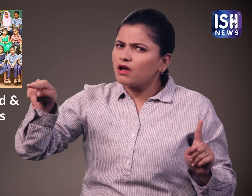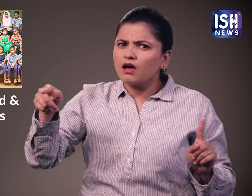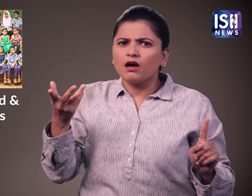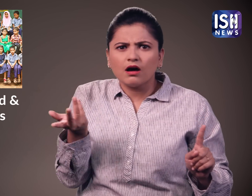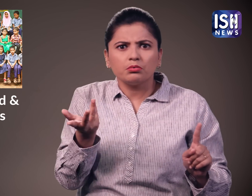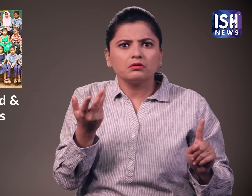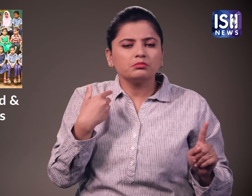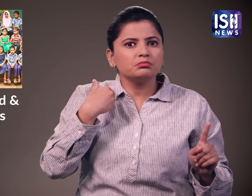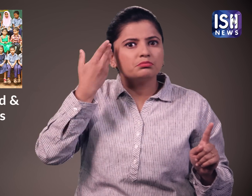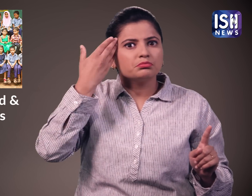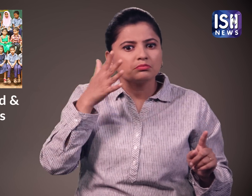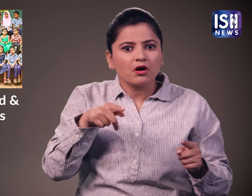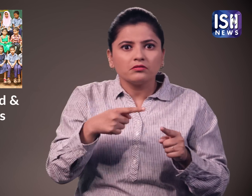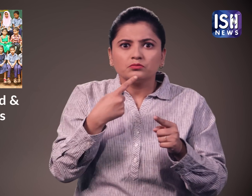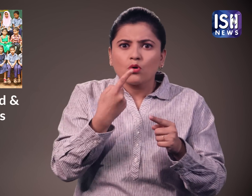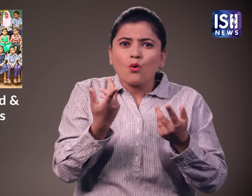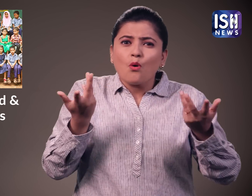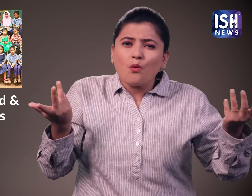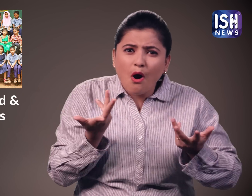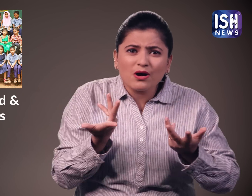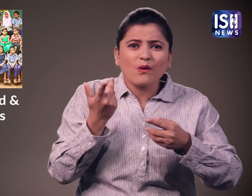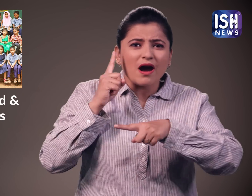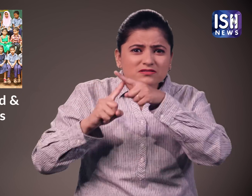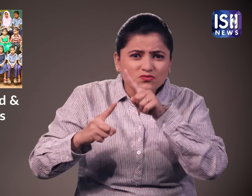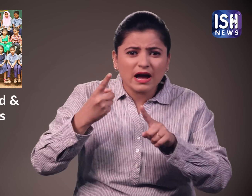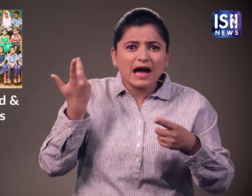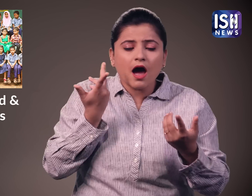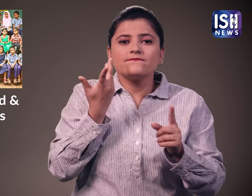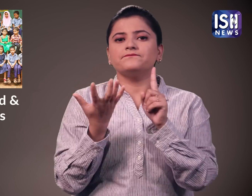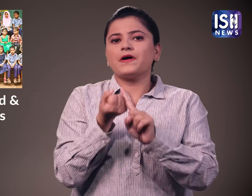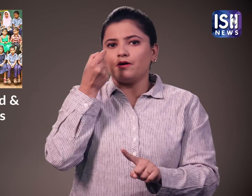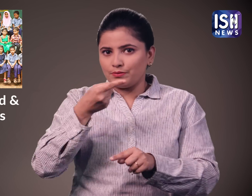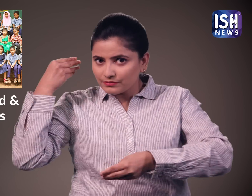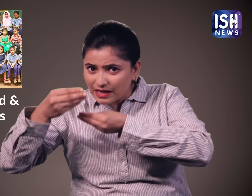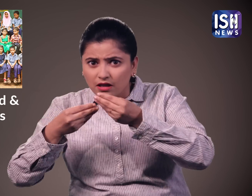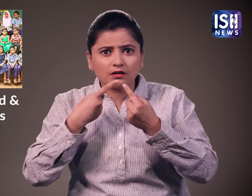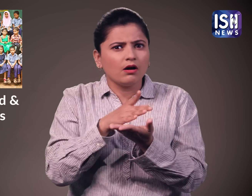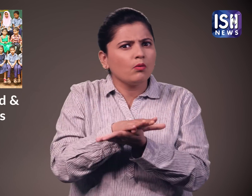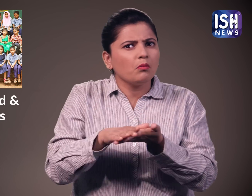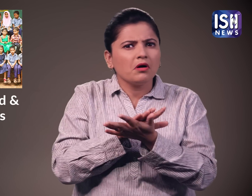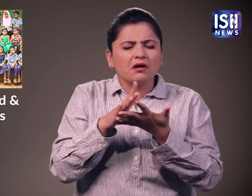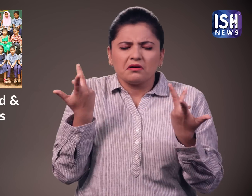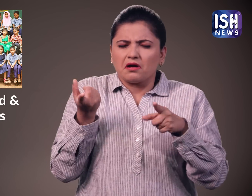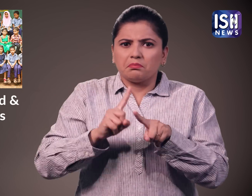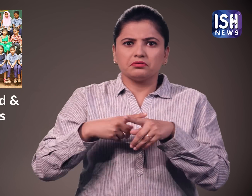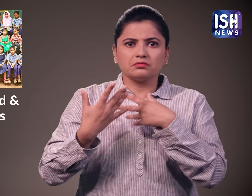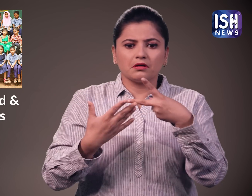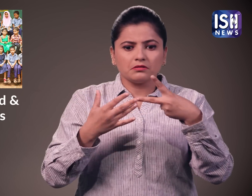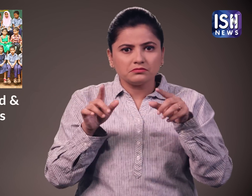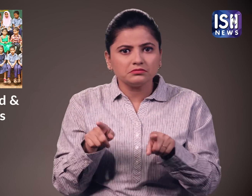No one knows the answer to this. Is it genetic? Are there any answers in history? Who knows? Both